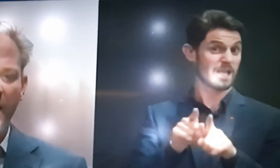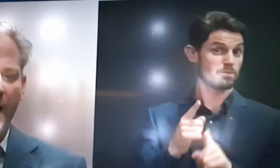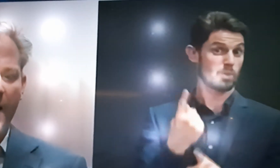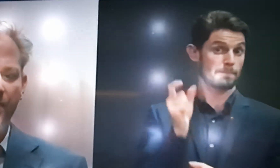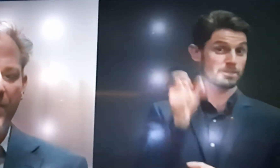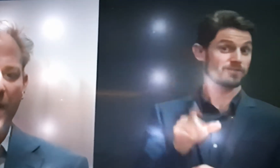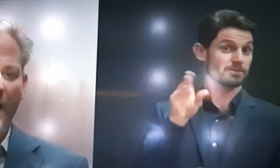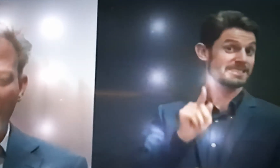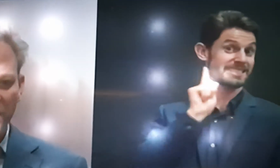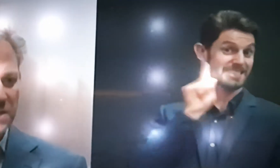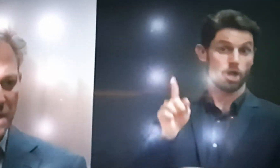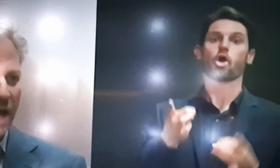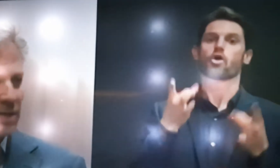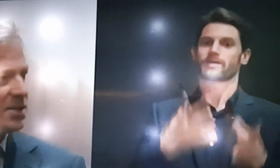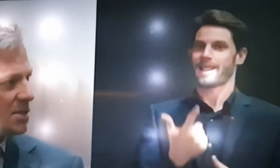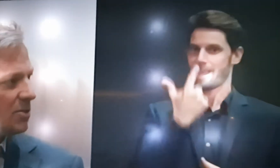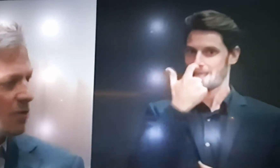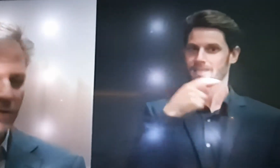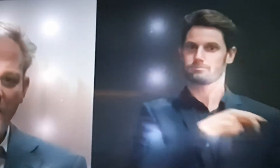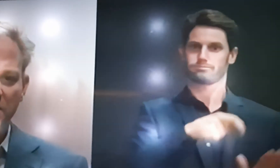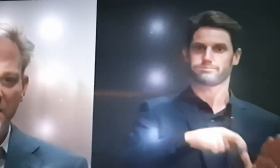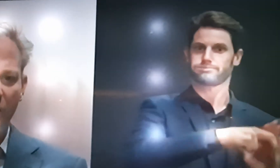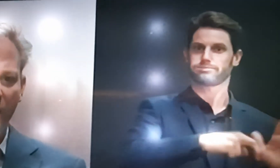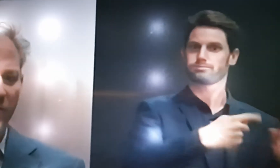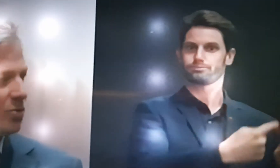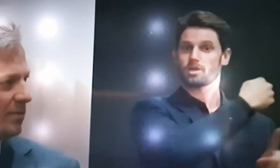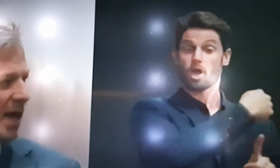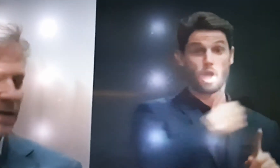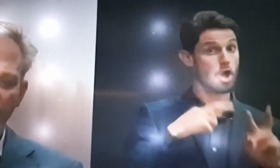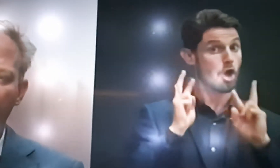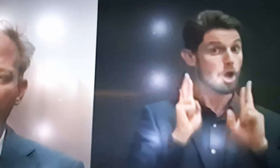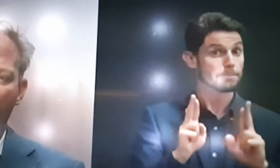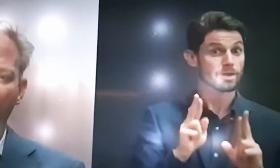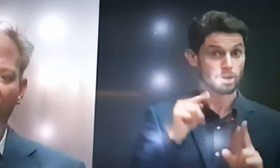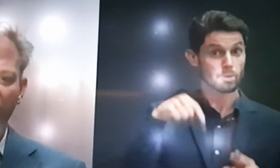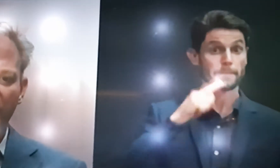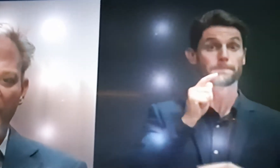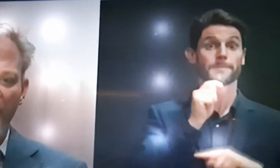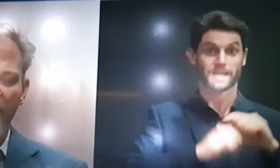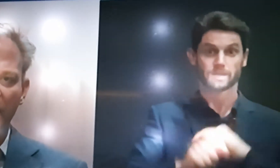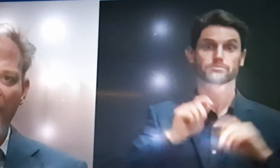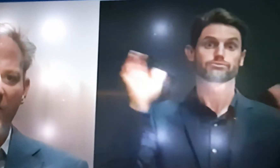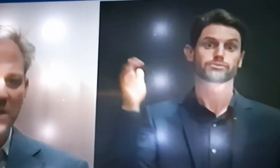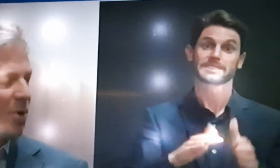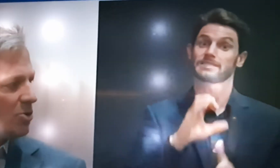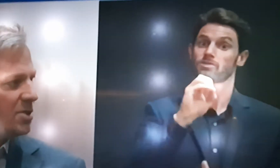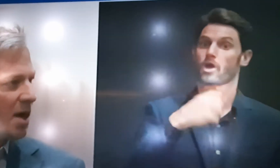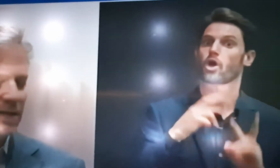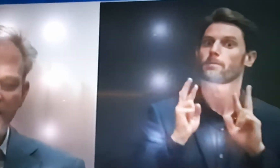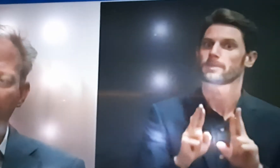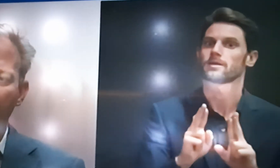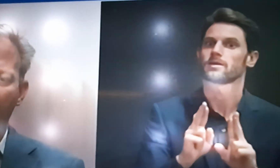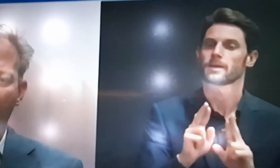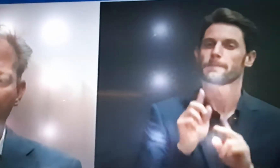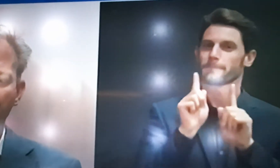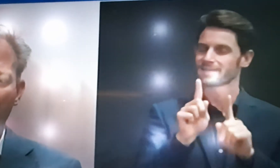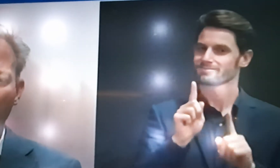overnight. I'd love to see cases driven down to 0 by virtue of that, but if the number of exposure